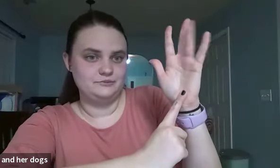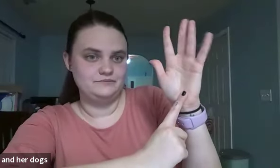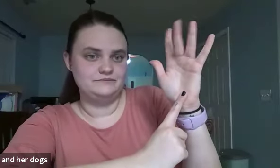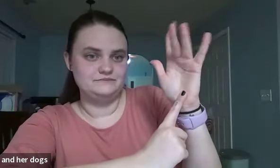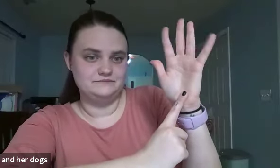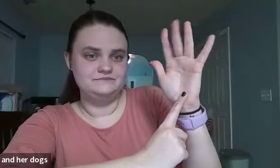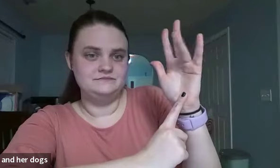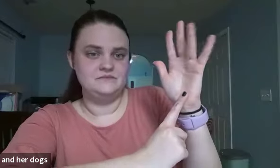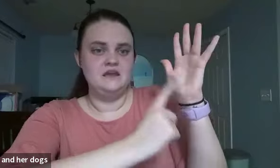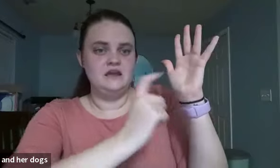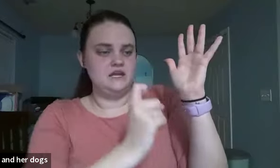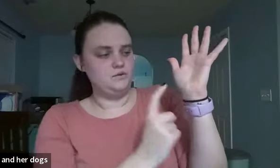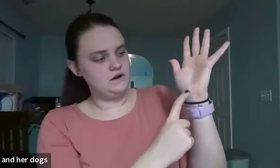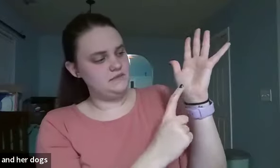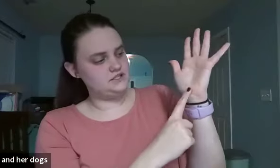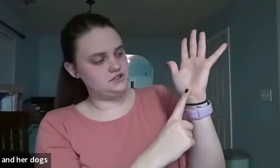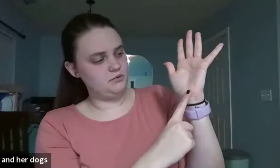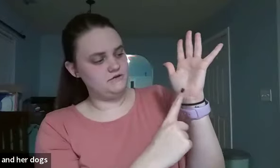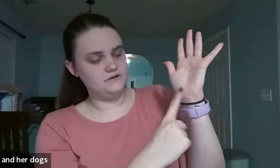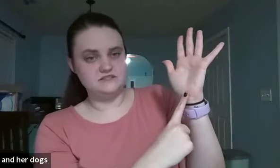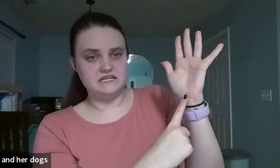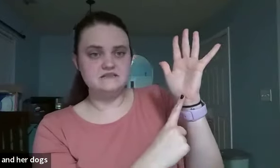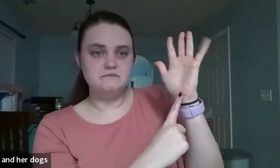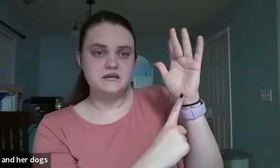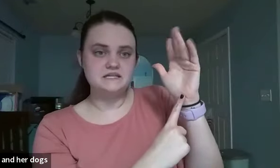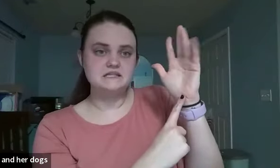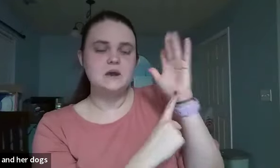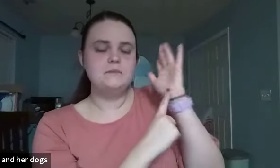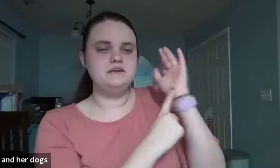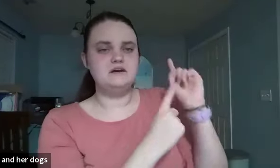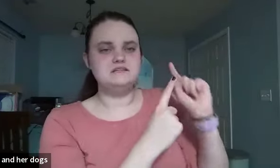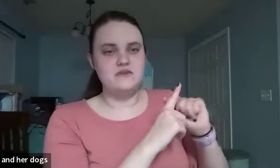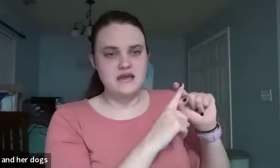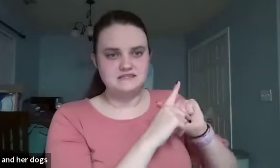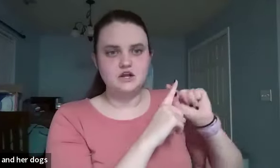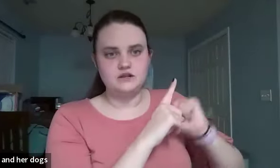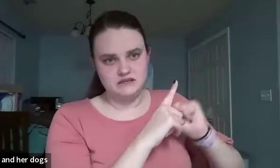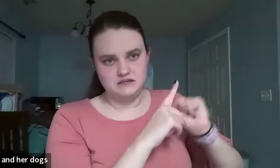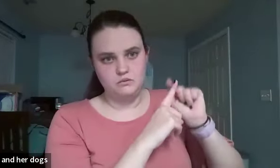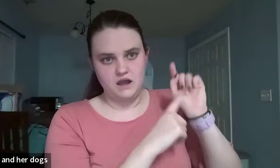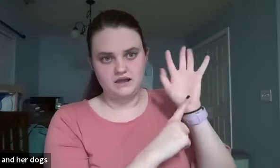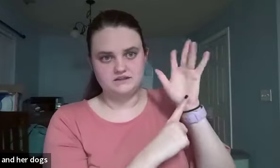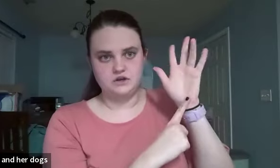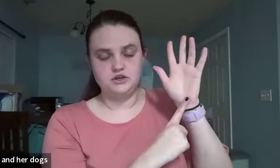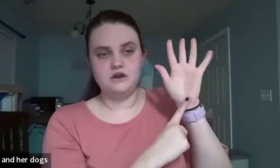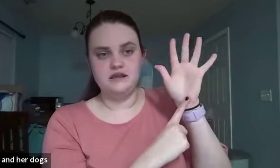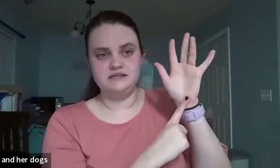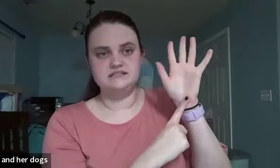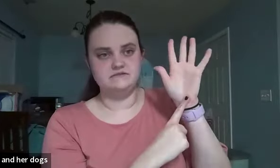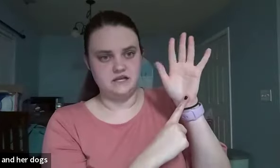Candle. And you wanna make sure your pointer finger stays at the base because that's like our candle wax while your hand is the